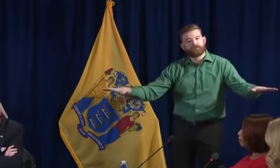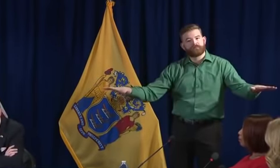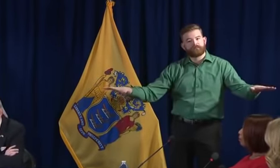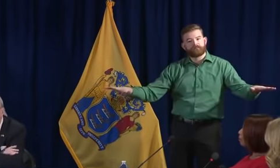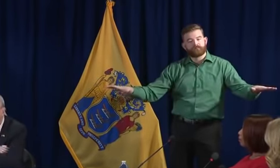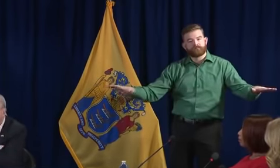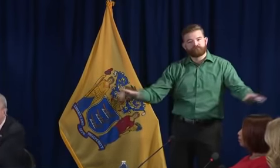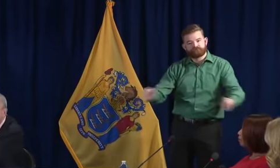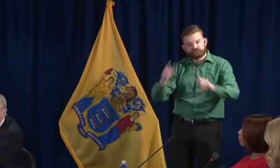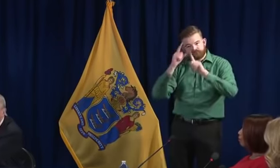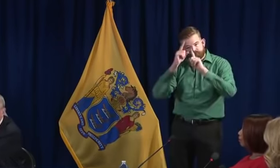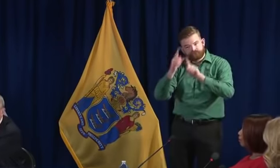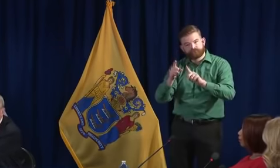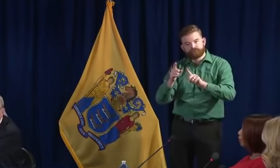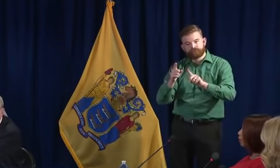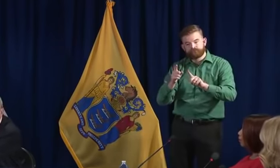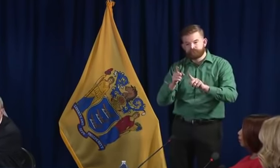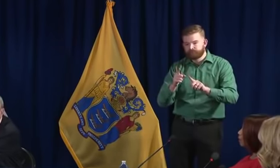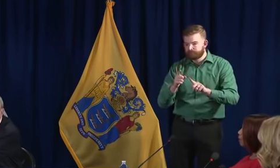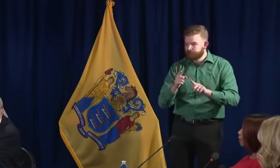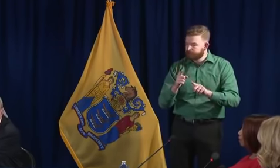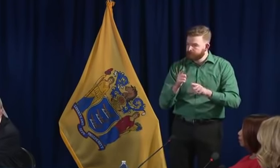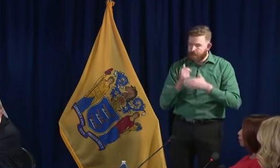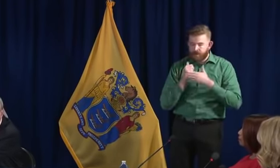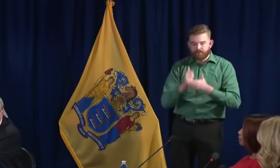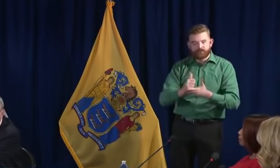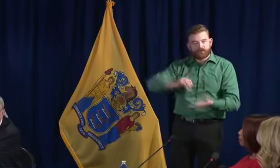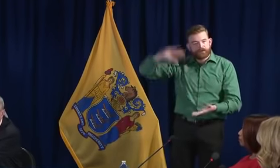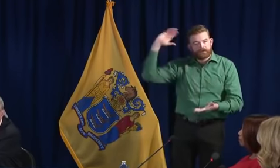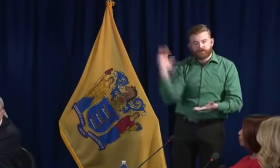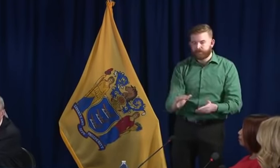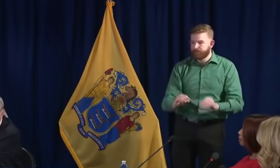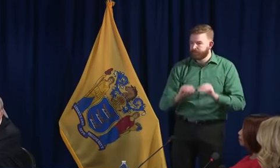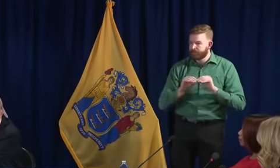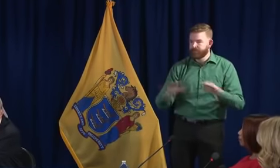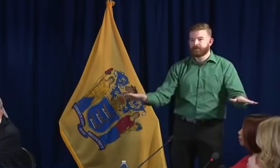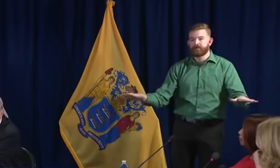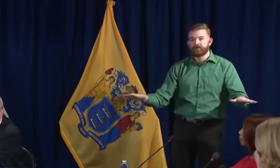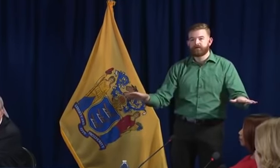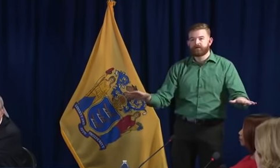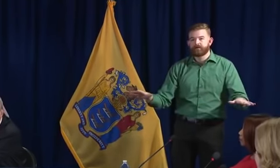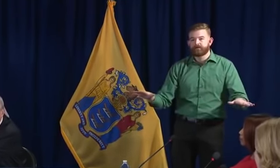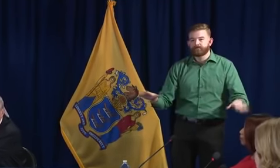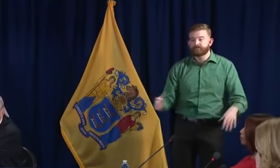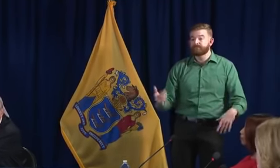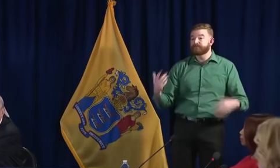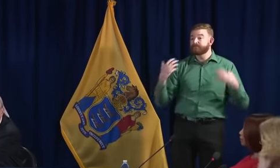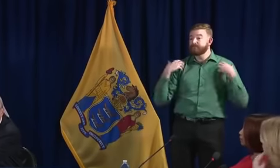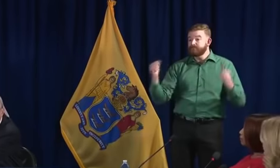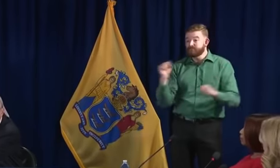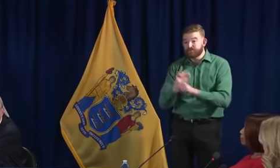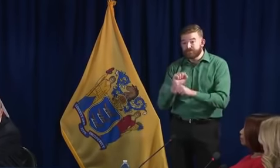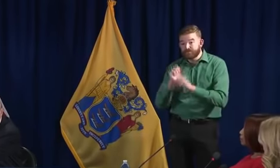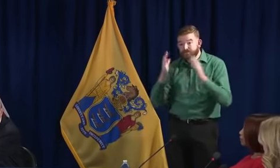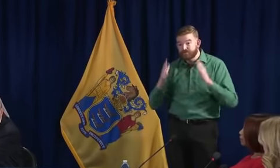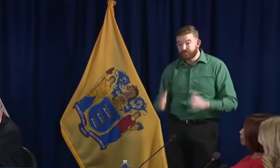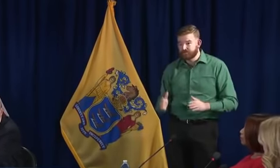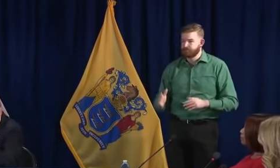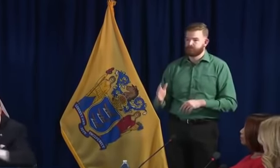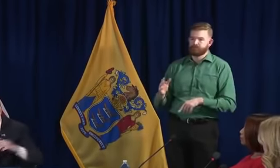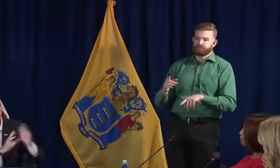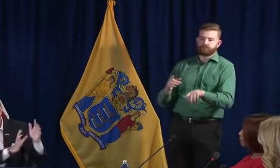crisis. For the most part, with our healthcare workers, bless them, our heroes, we'll take the lead over